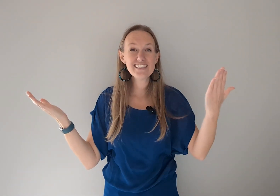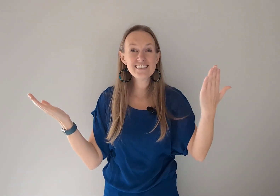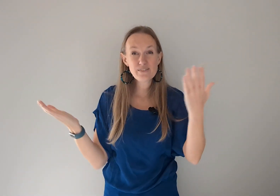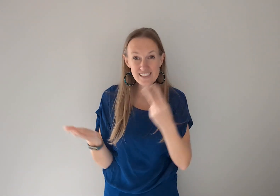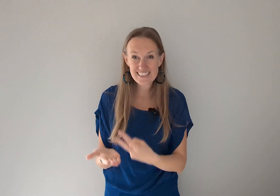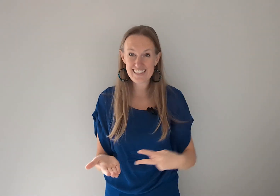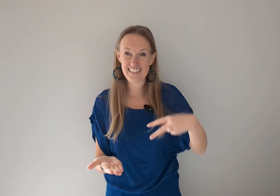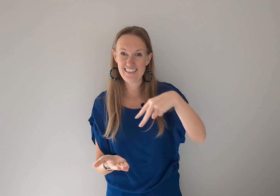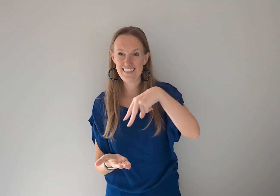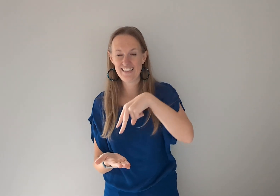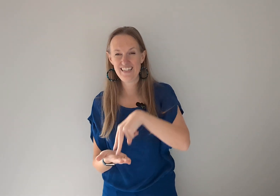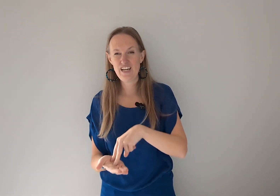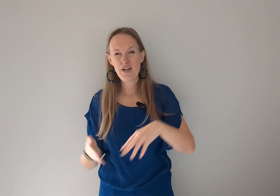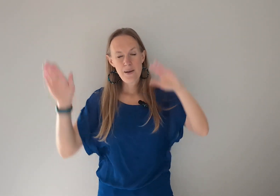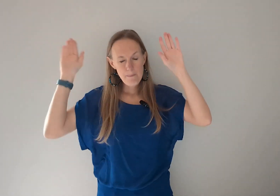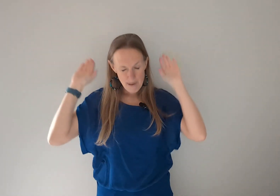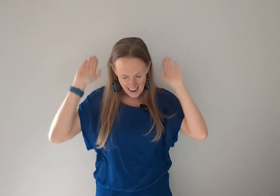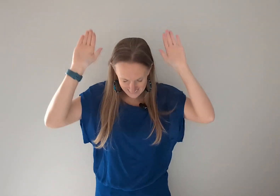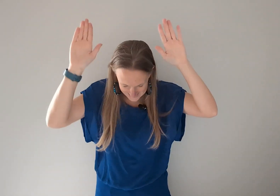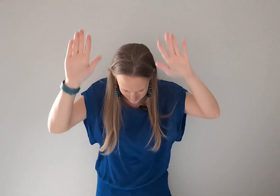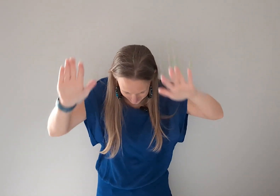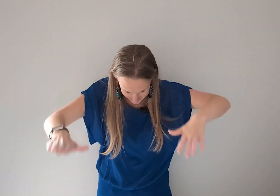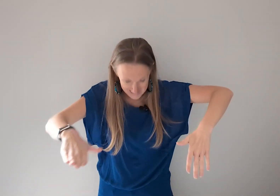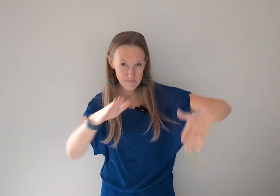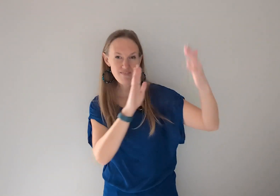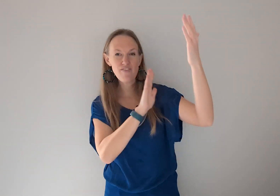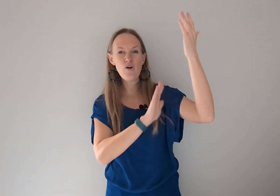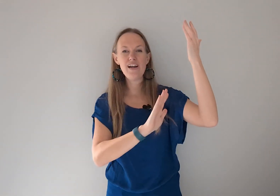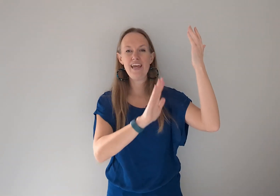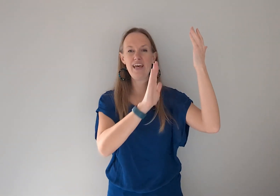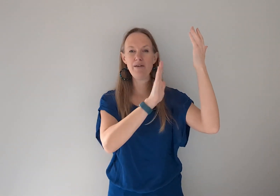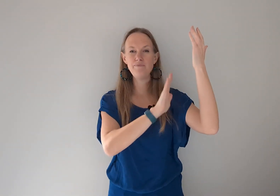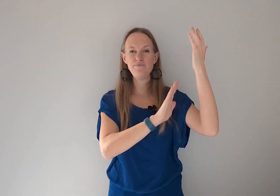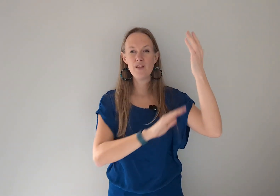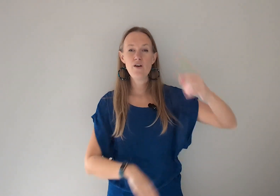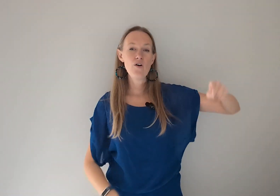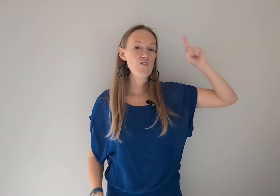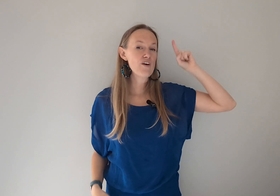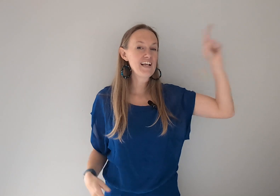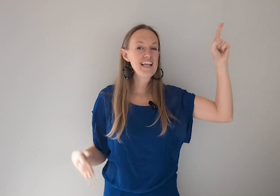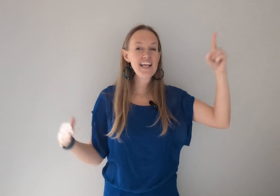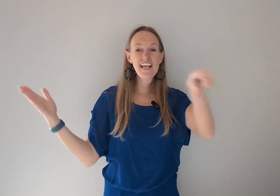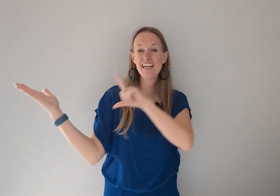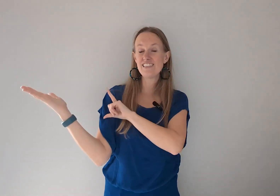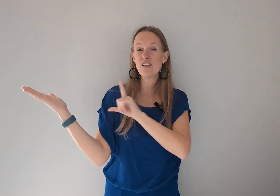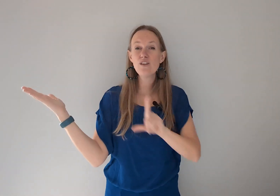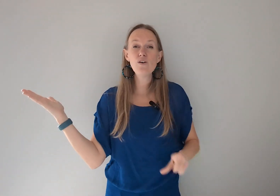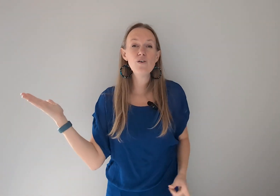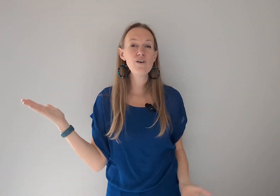is risen. Bow down before him, for he is